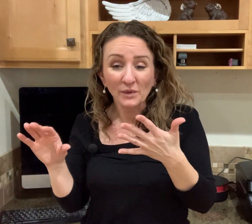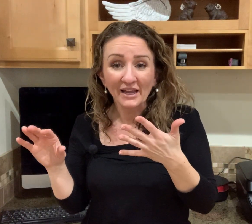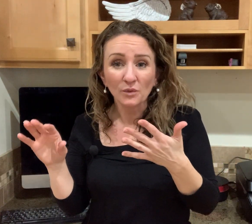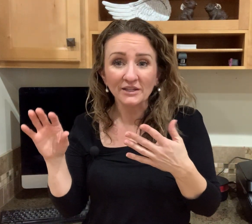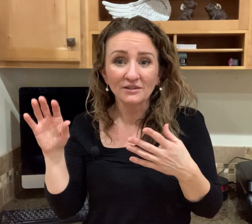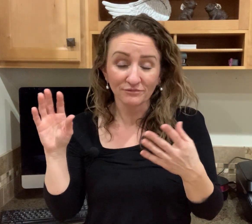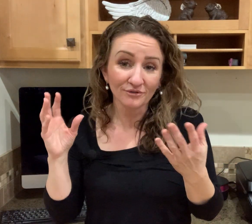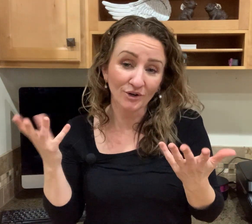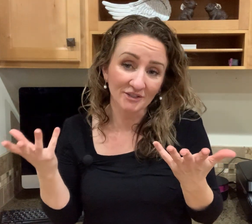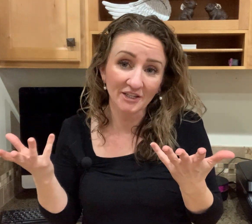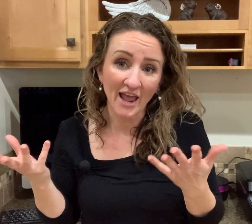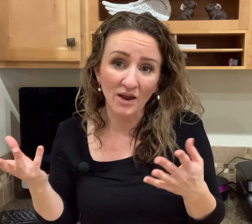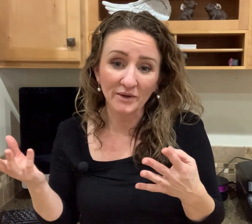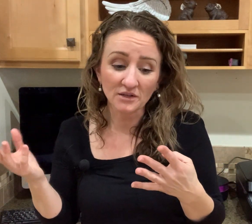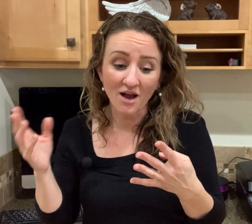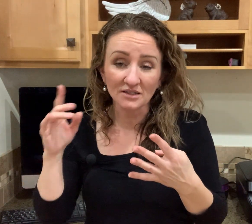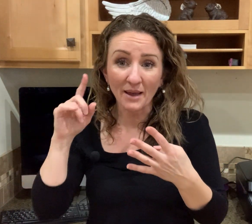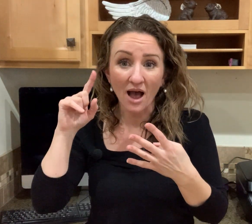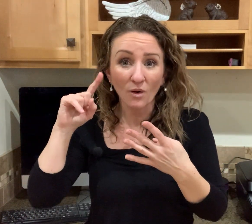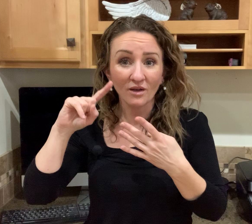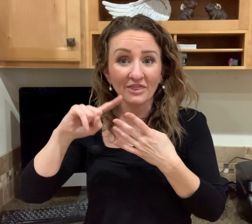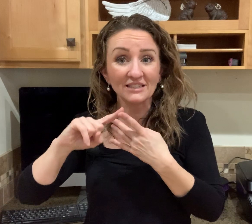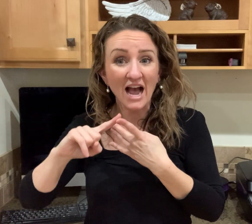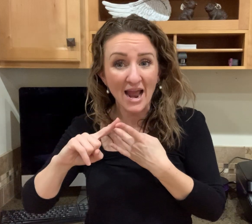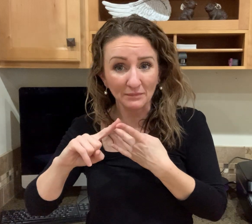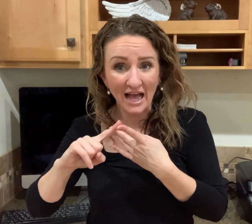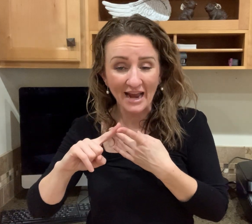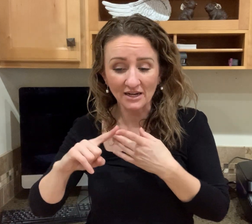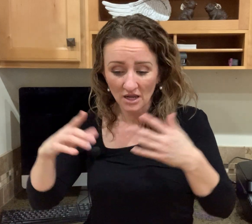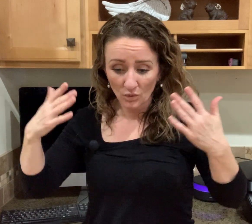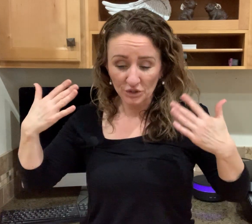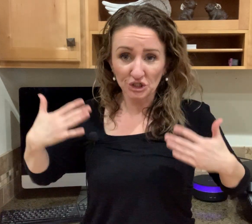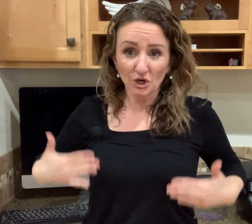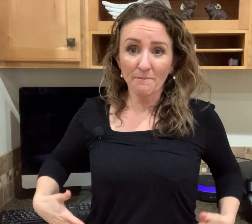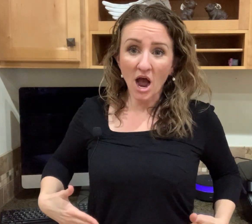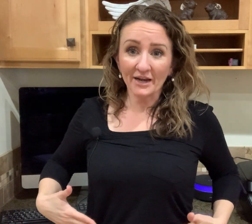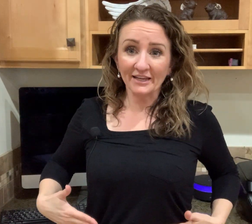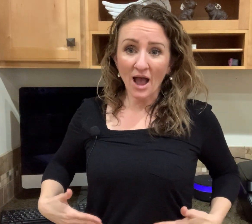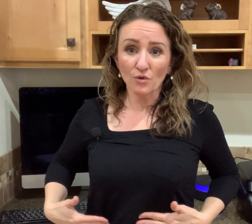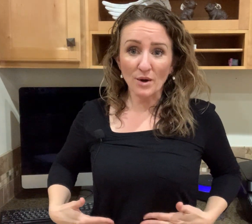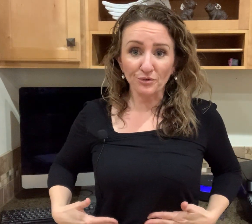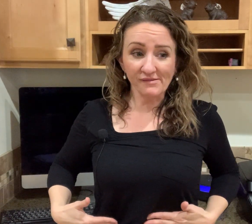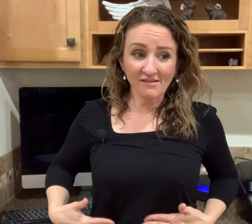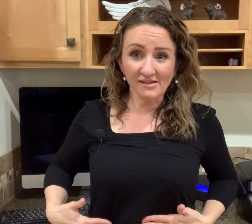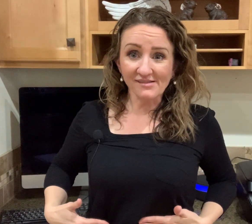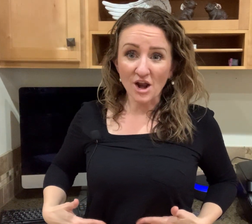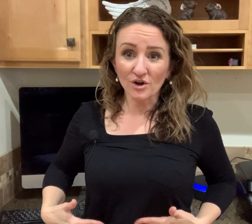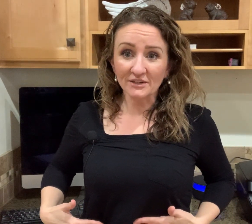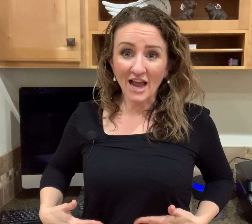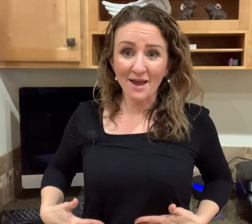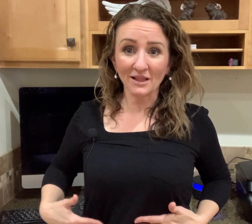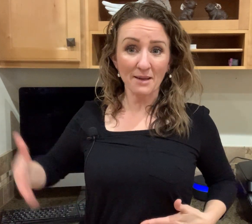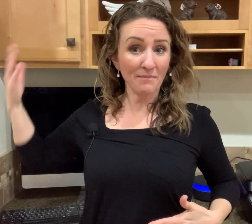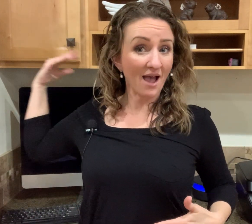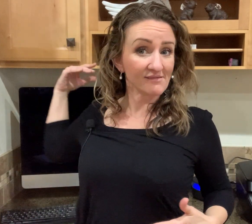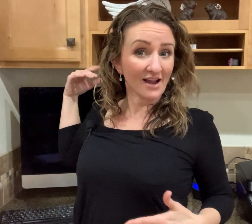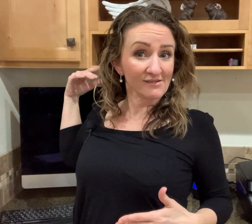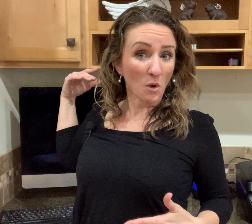week, today we talked about the timeline, which is your body, how it represents the center of a timeline. Past signs go